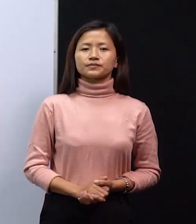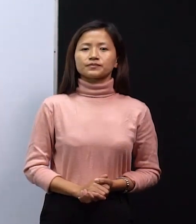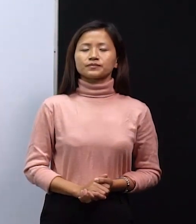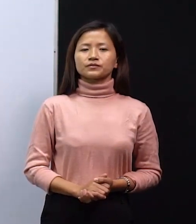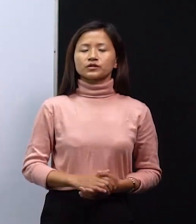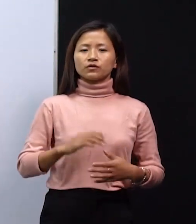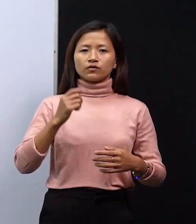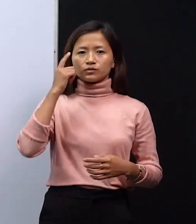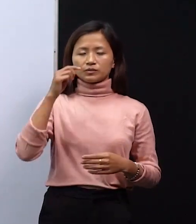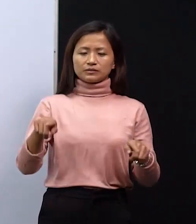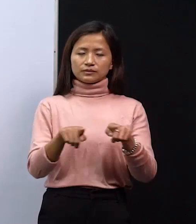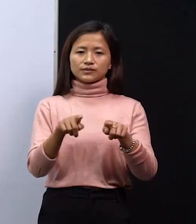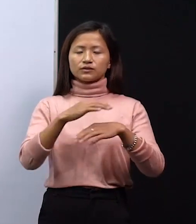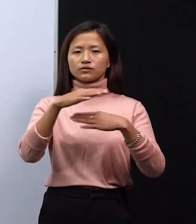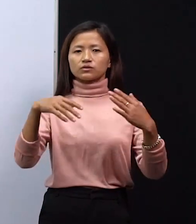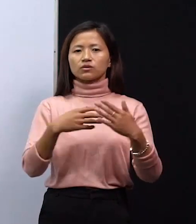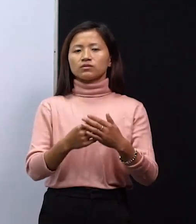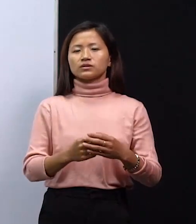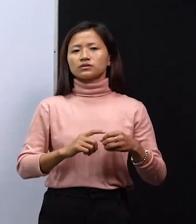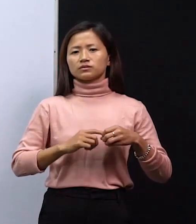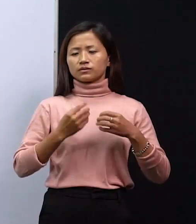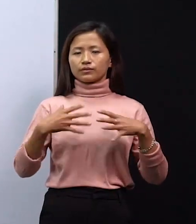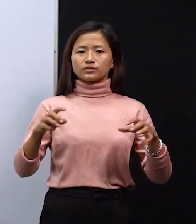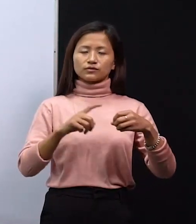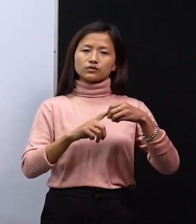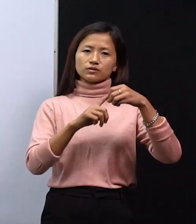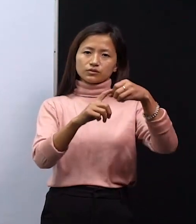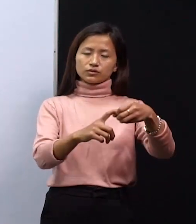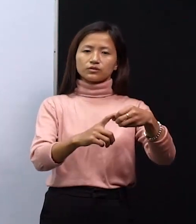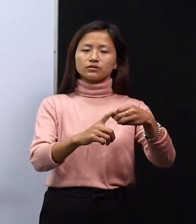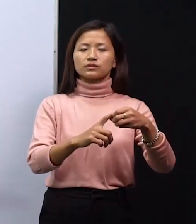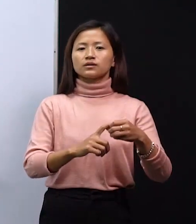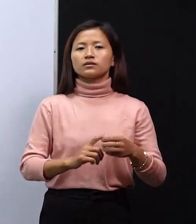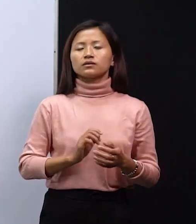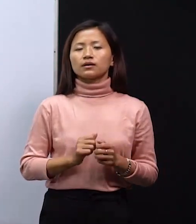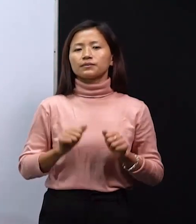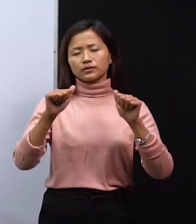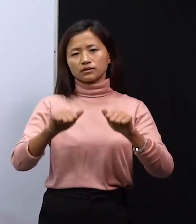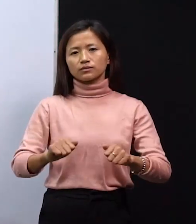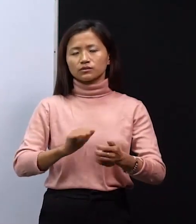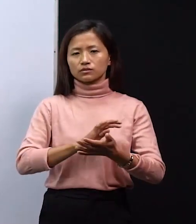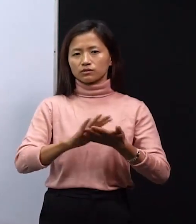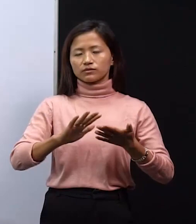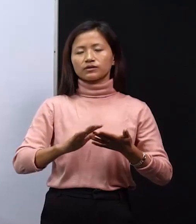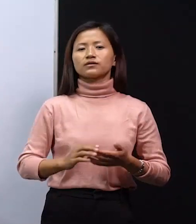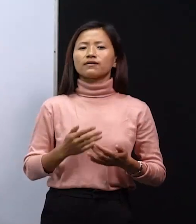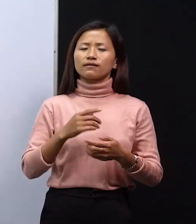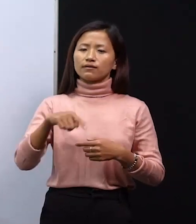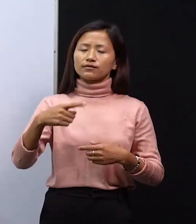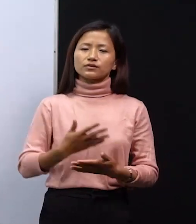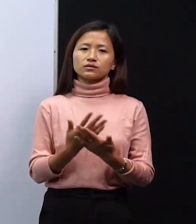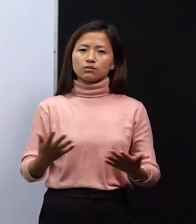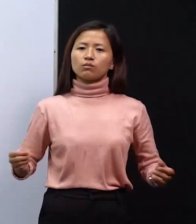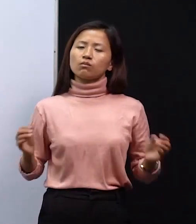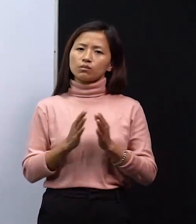Similarly, for all the rest of the questions, due to time constraint, I have not been able to solve everything, but more